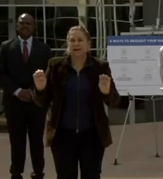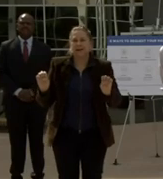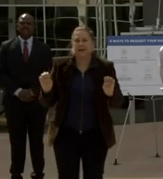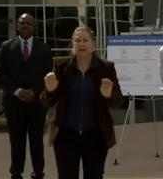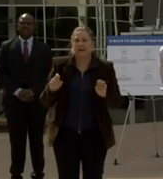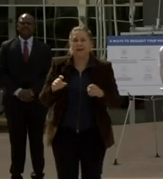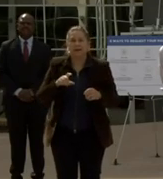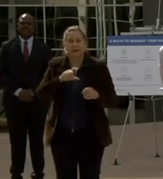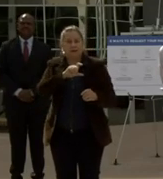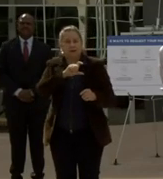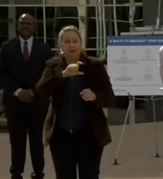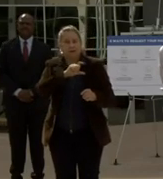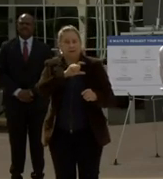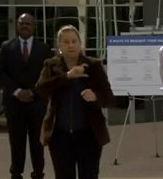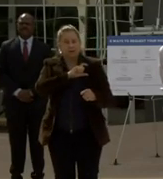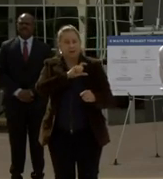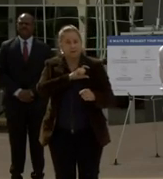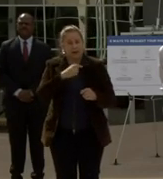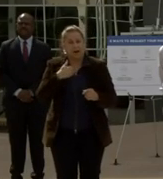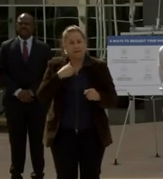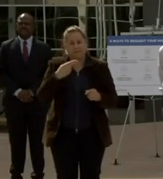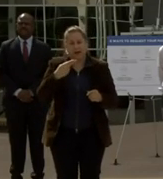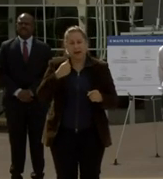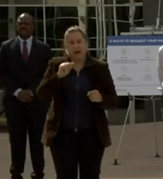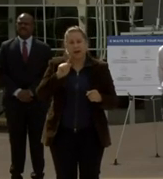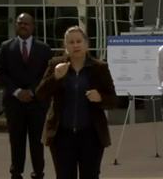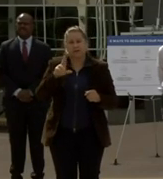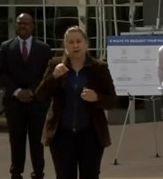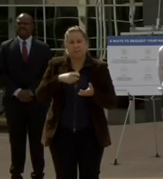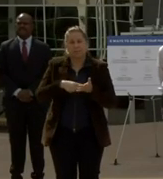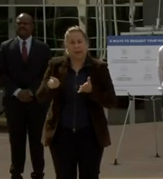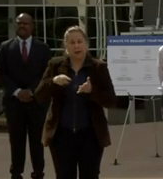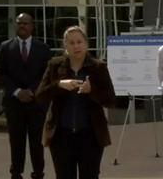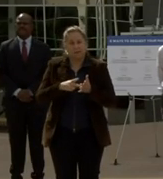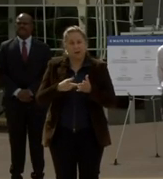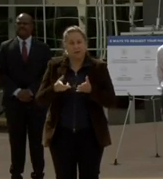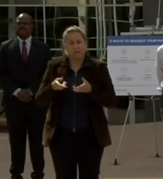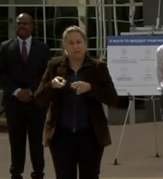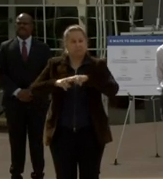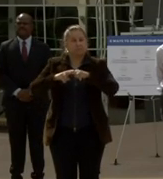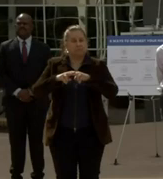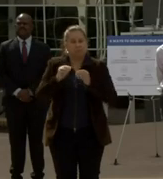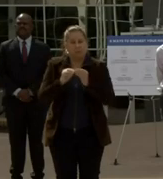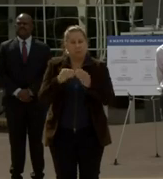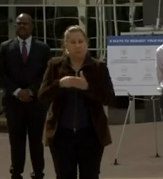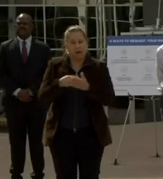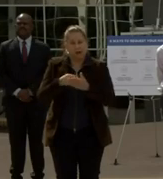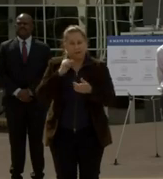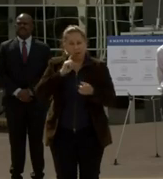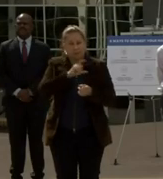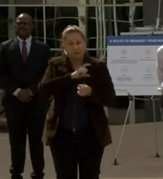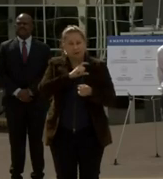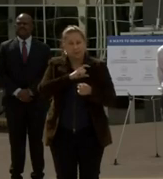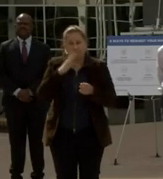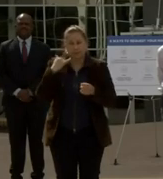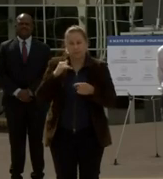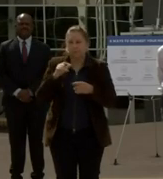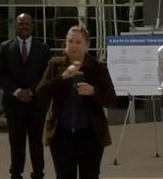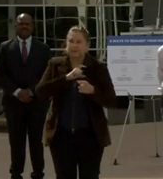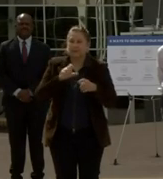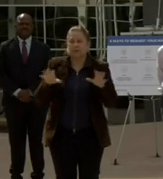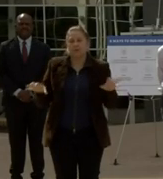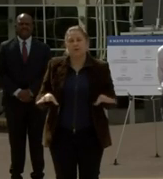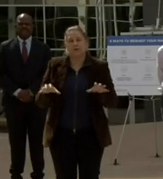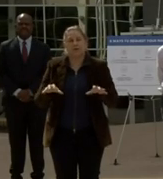Police hazard pay? Yes, the fact that they're working. Does that mean they're paid hazard pay for working during this emergency? No, it does